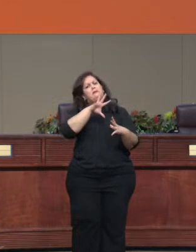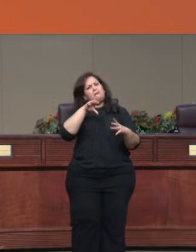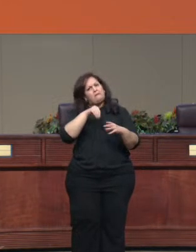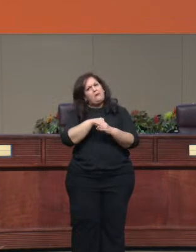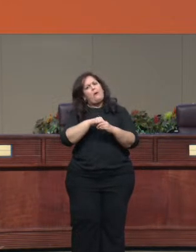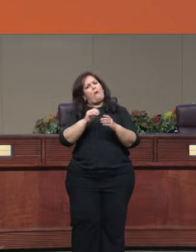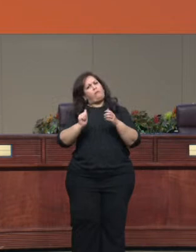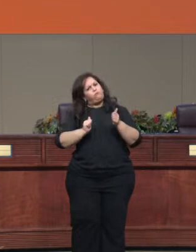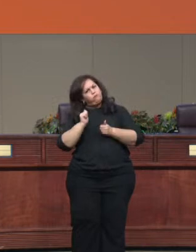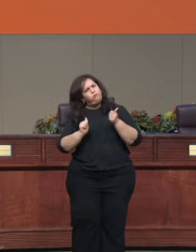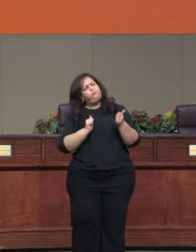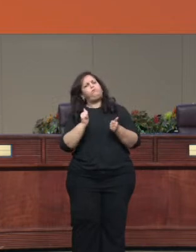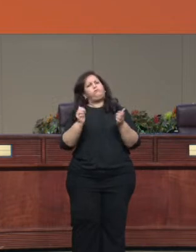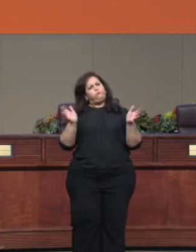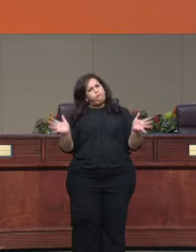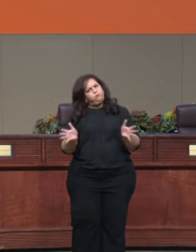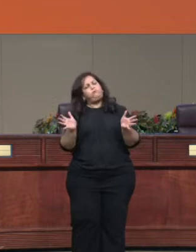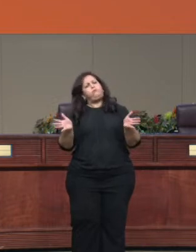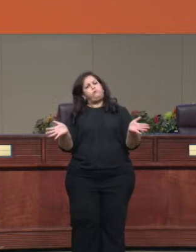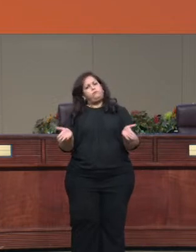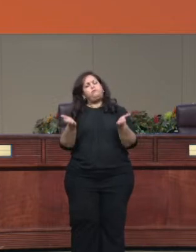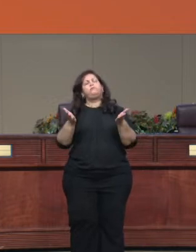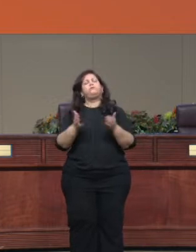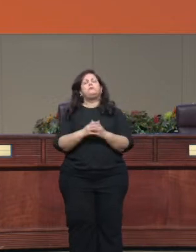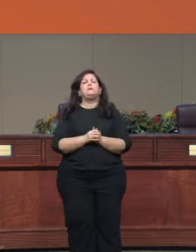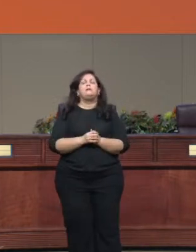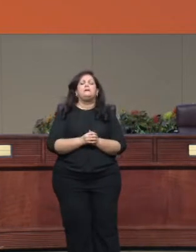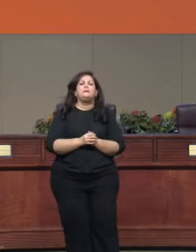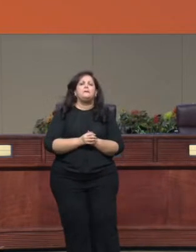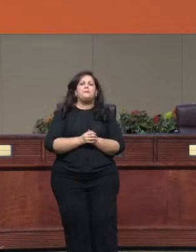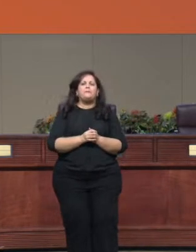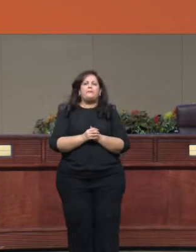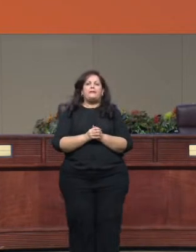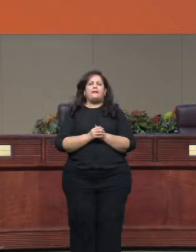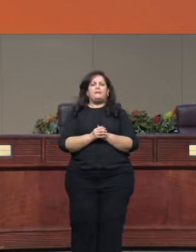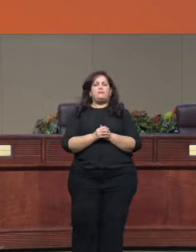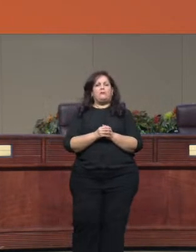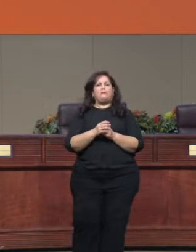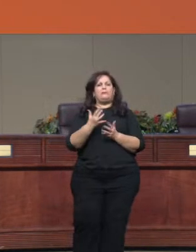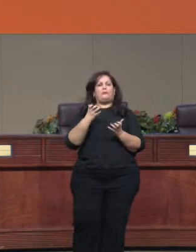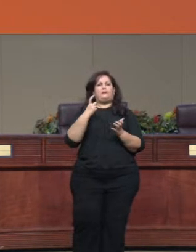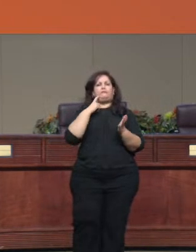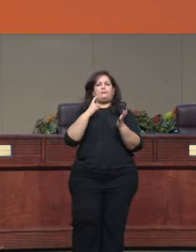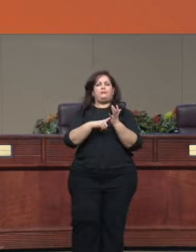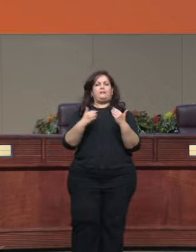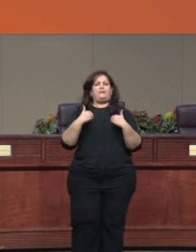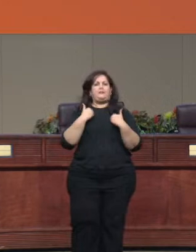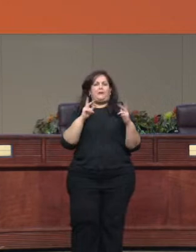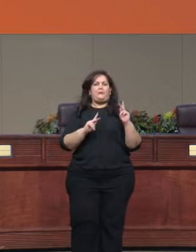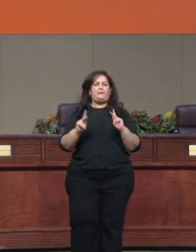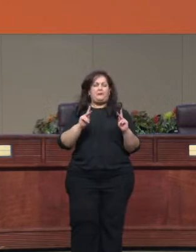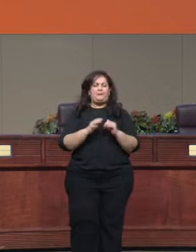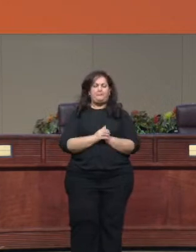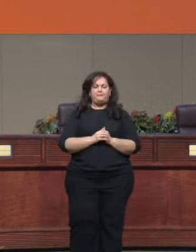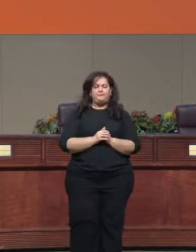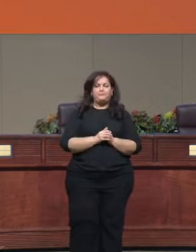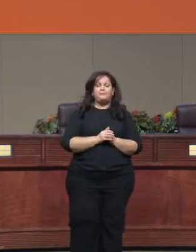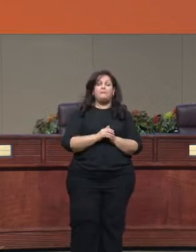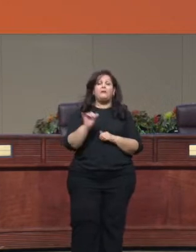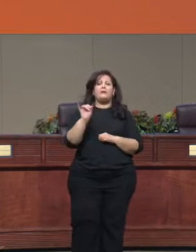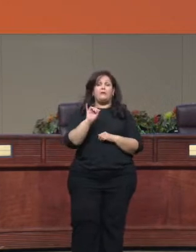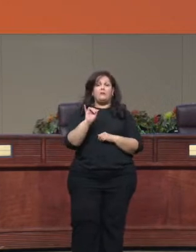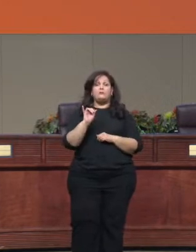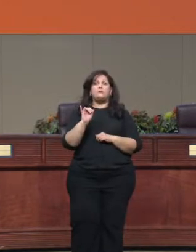their communities as well. So I wanted to acknowledge them. We're going to come back and do another acknowledgement, as